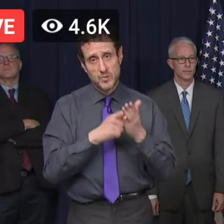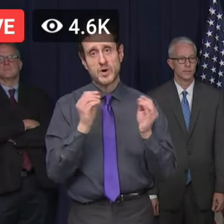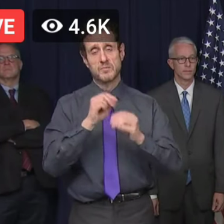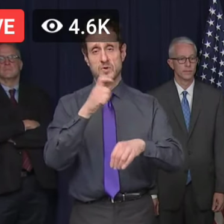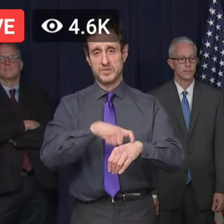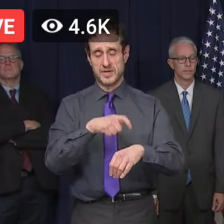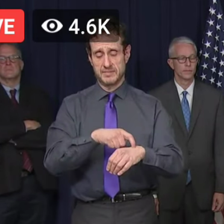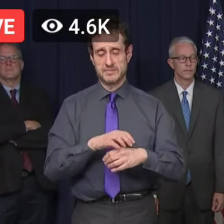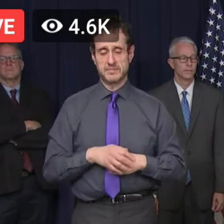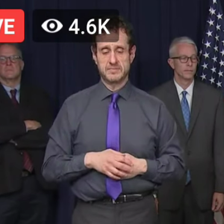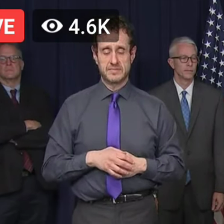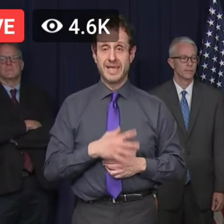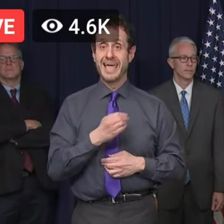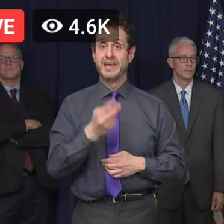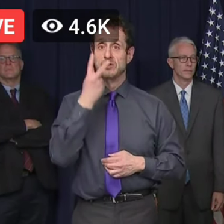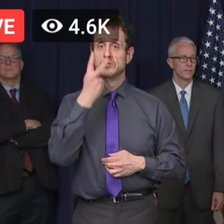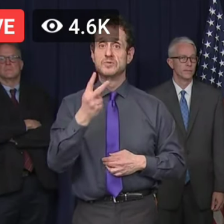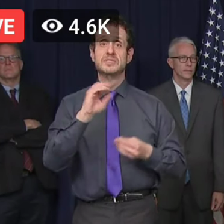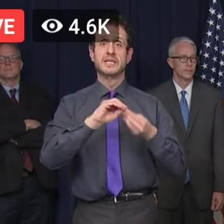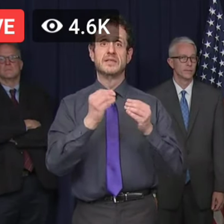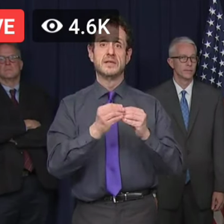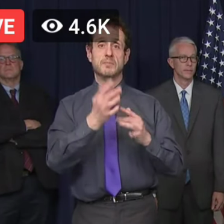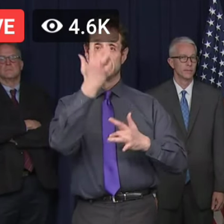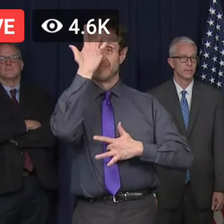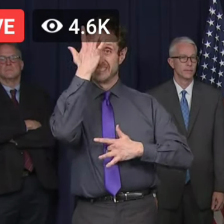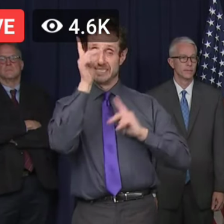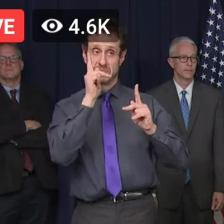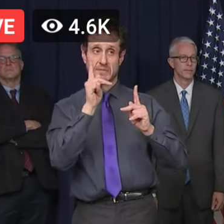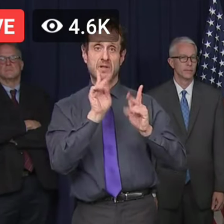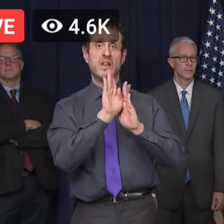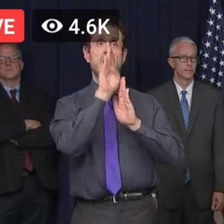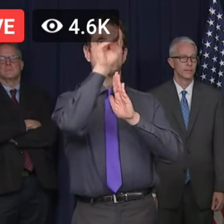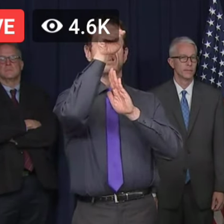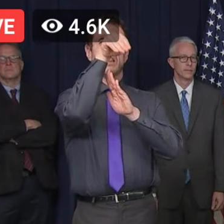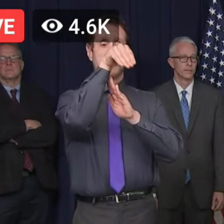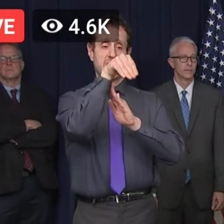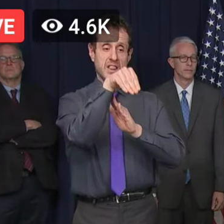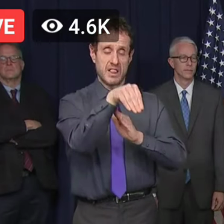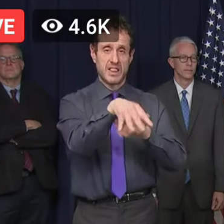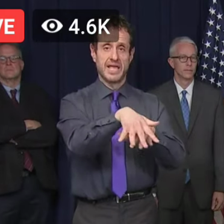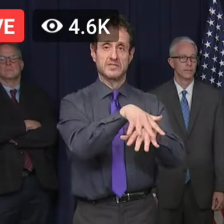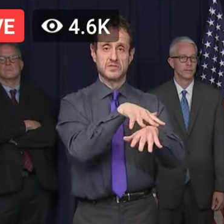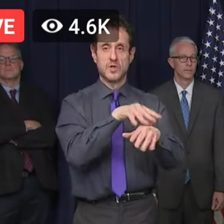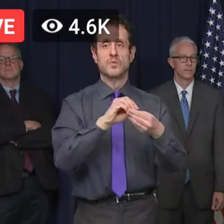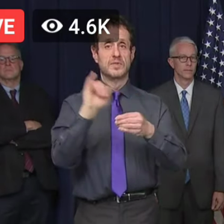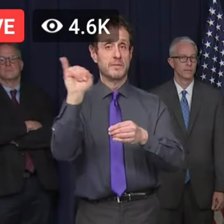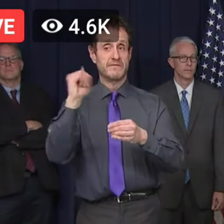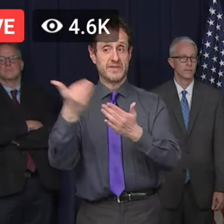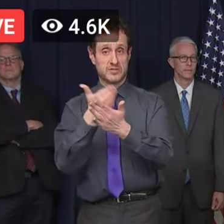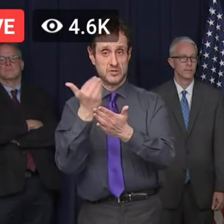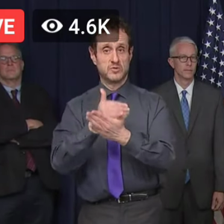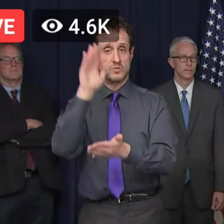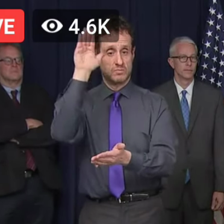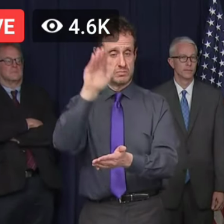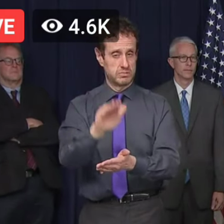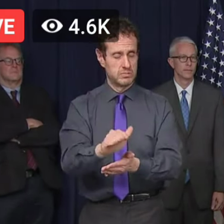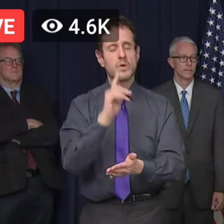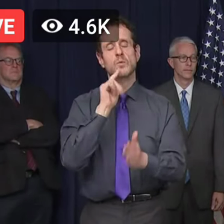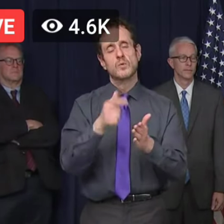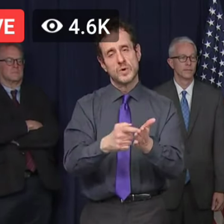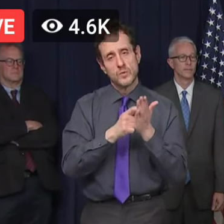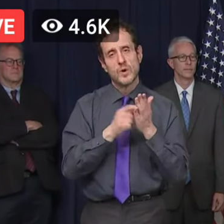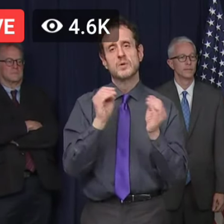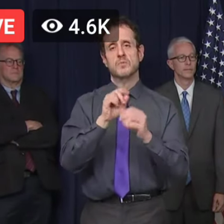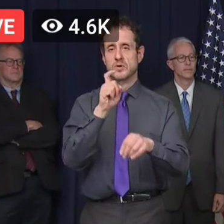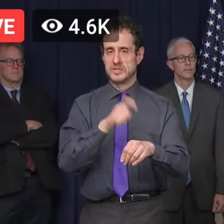It'll take even longer to see the rate come down and see it slowing and infections going down. So please don't give